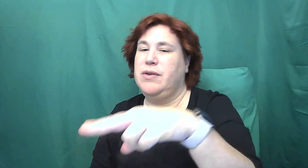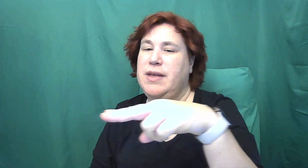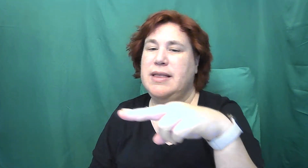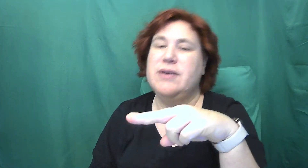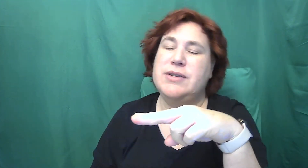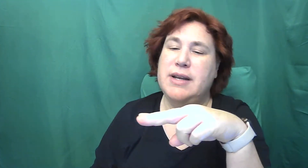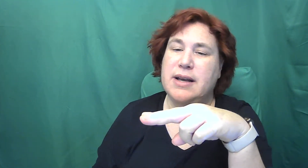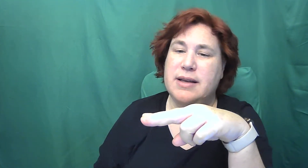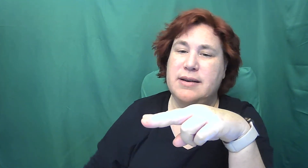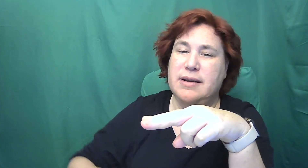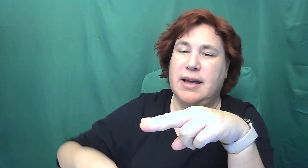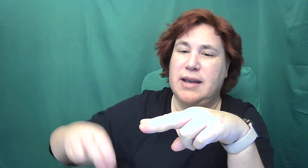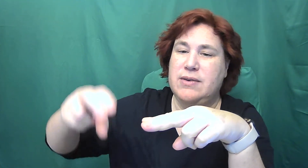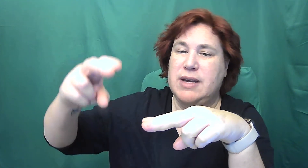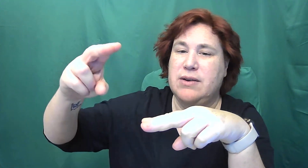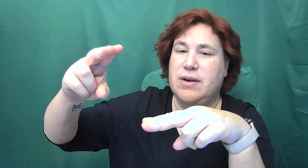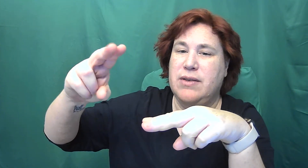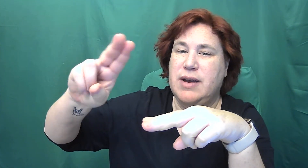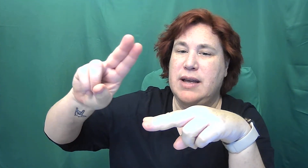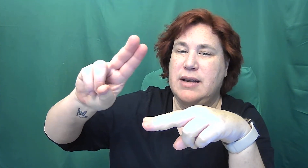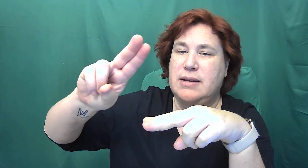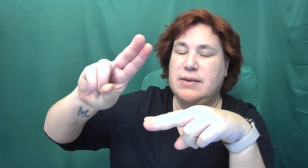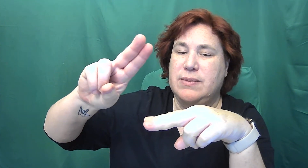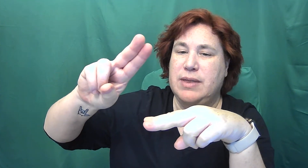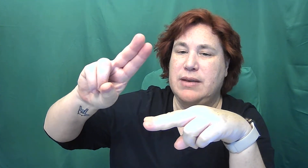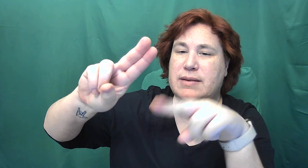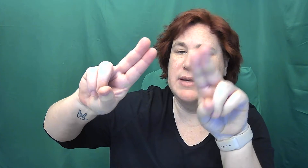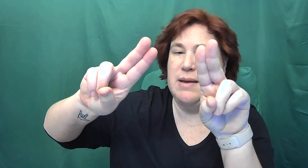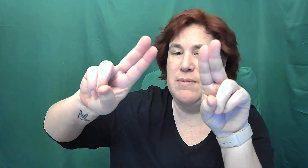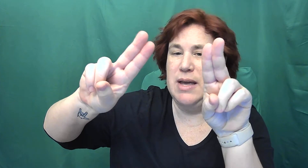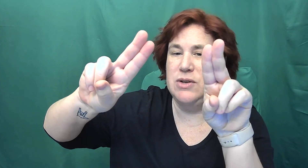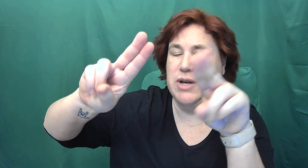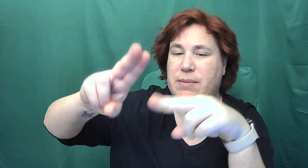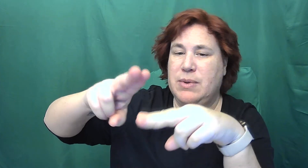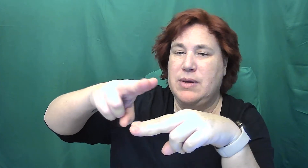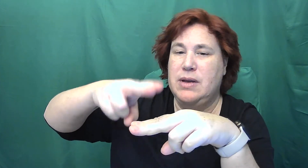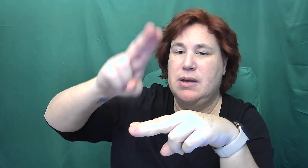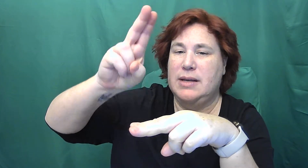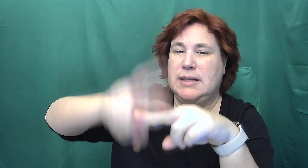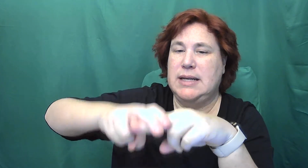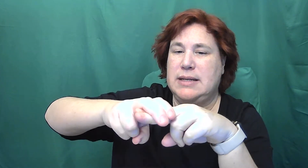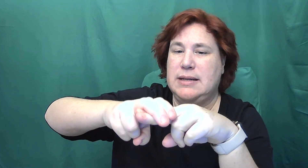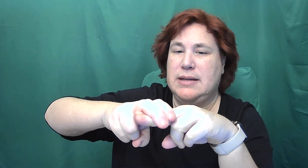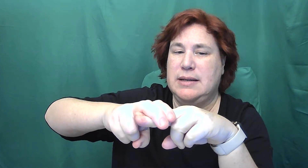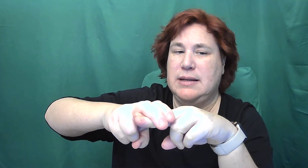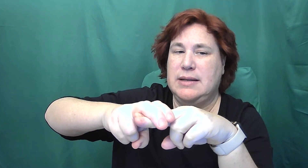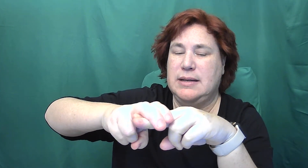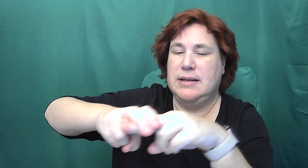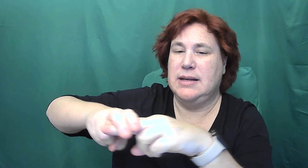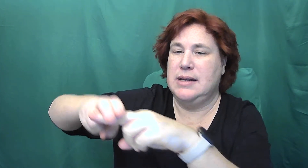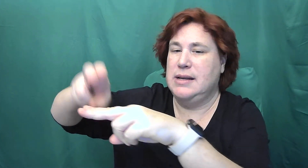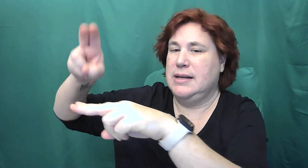thing that you're sitting on, and you take your other hand with the same hand shape. Sit.